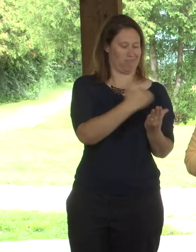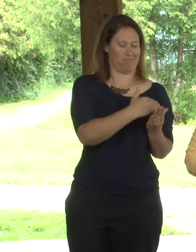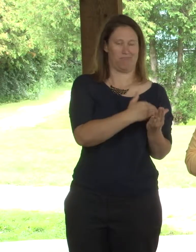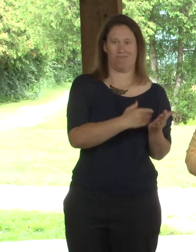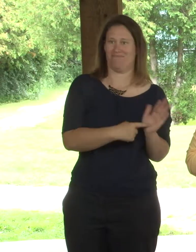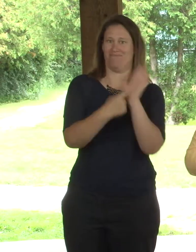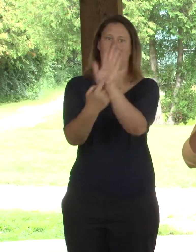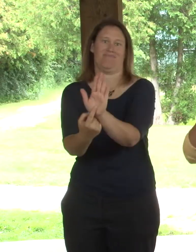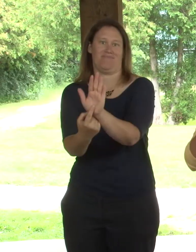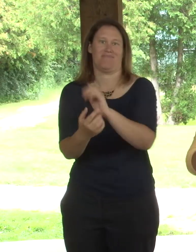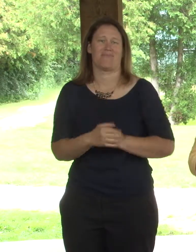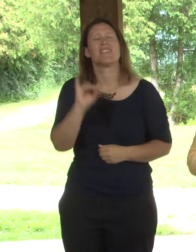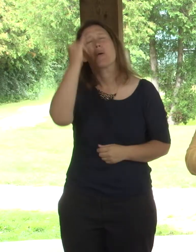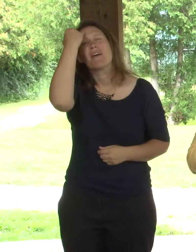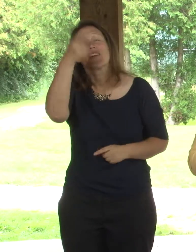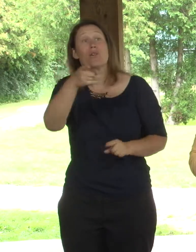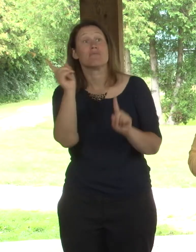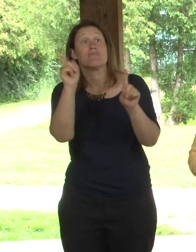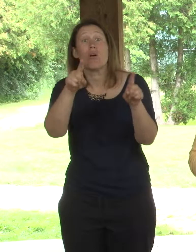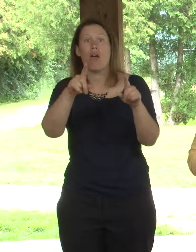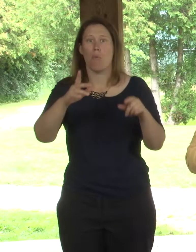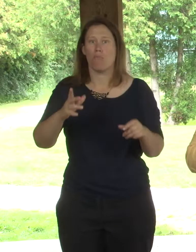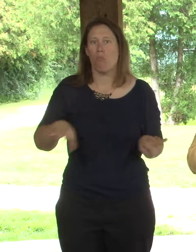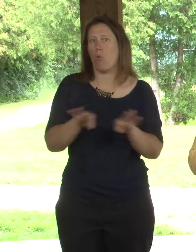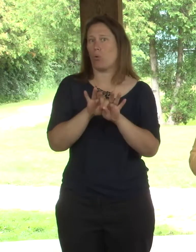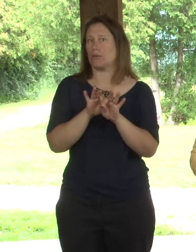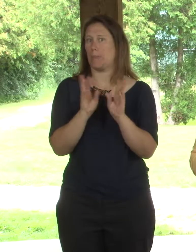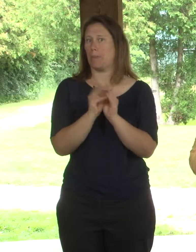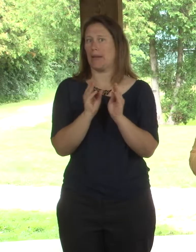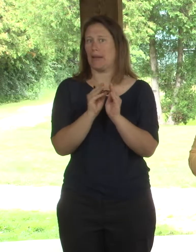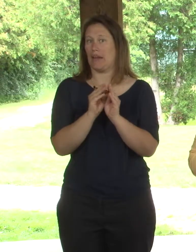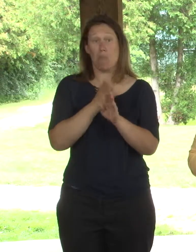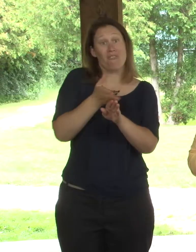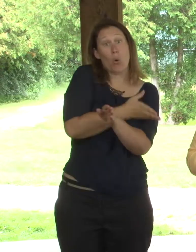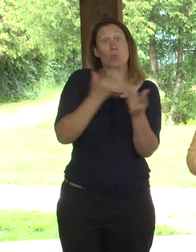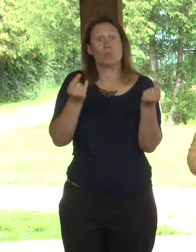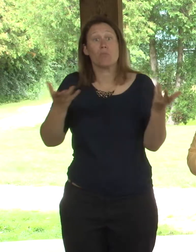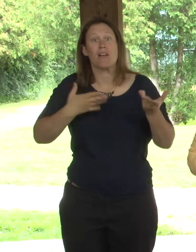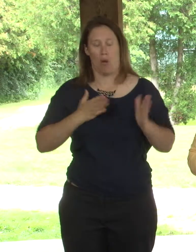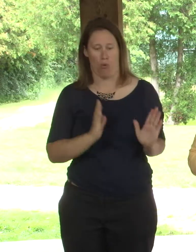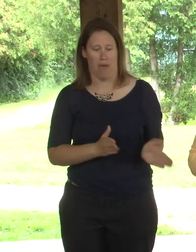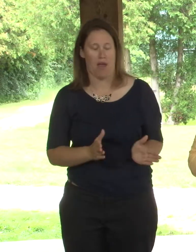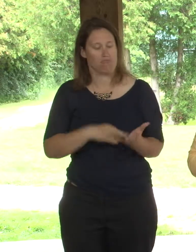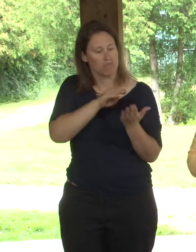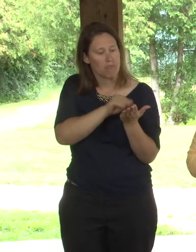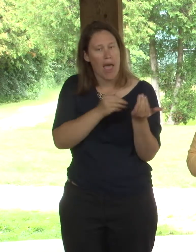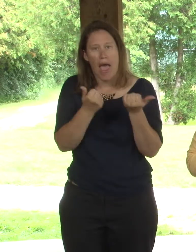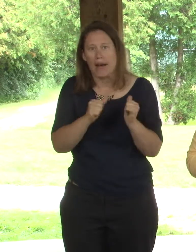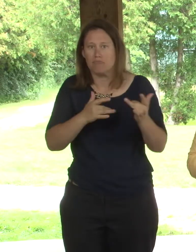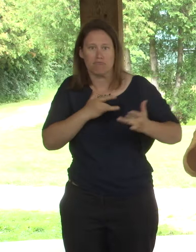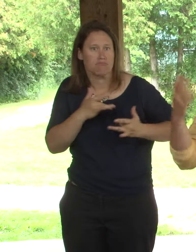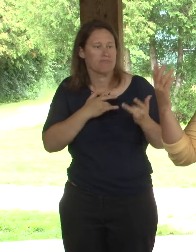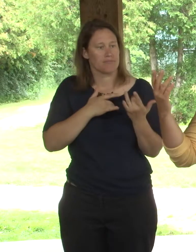your healthcare practitioner. And when you're prepared with your questions and you've written down your concerns, you can then bring them up and not